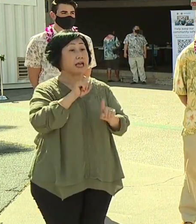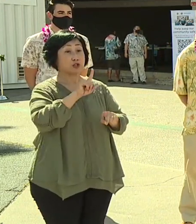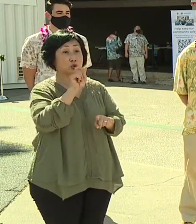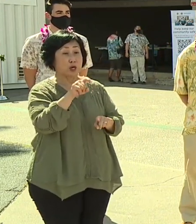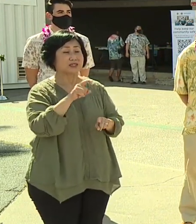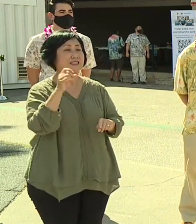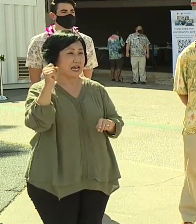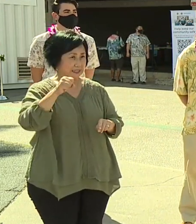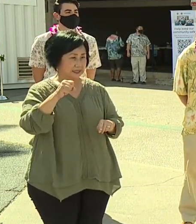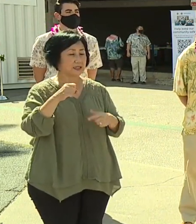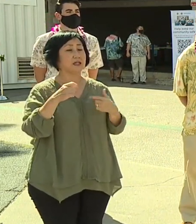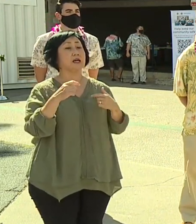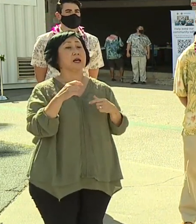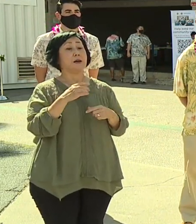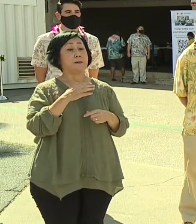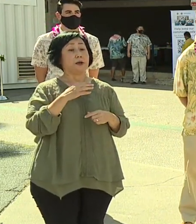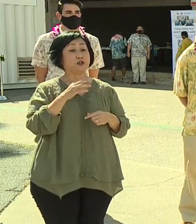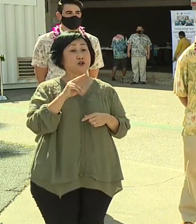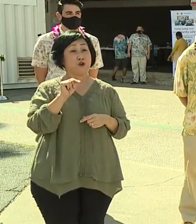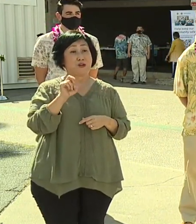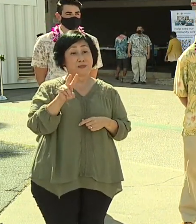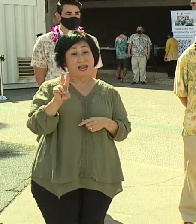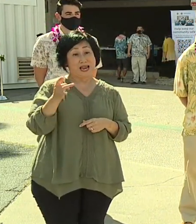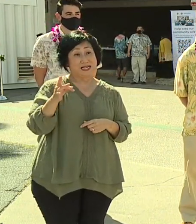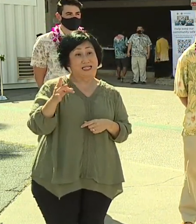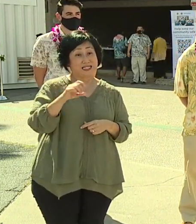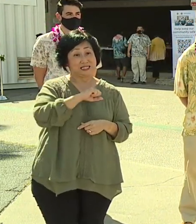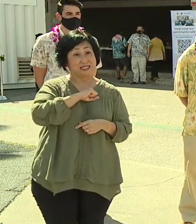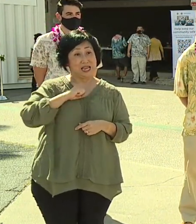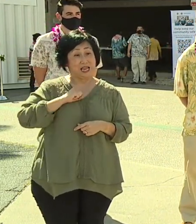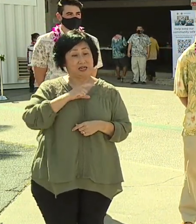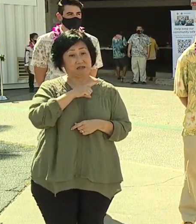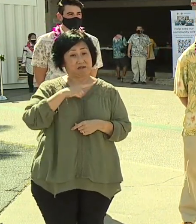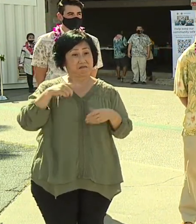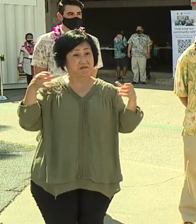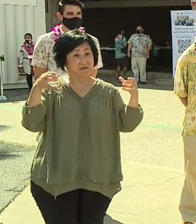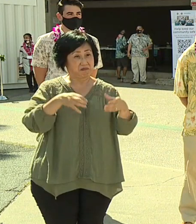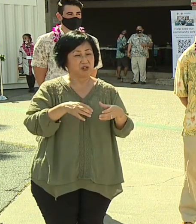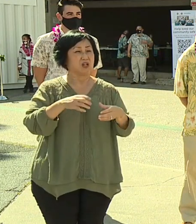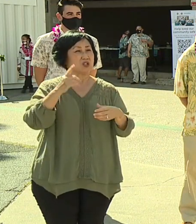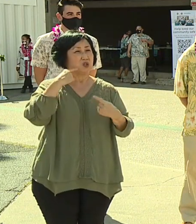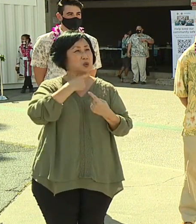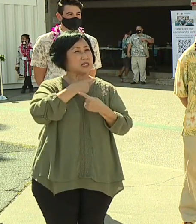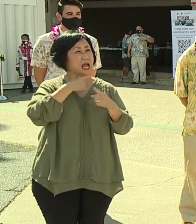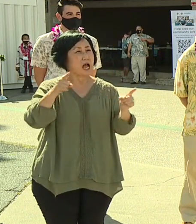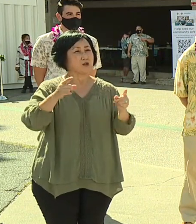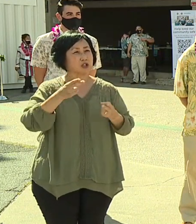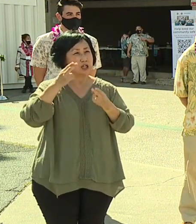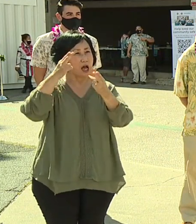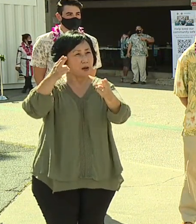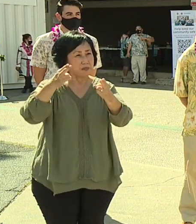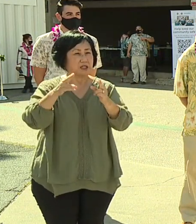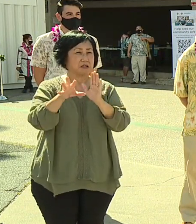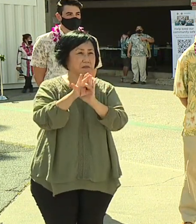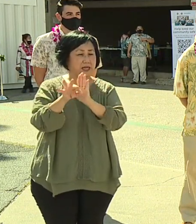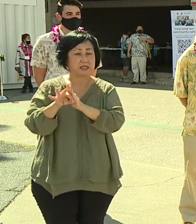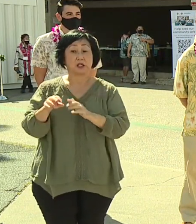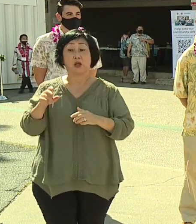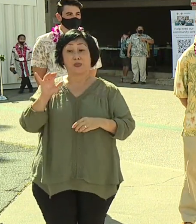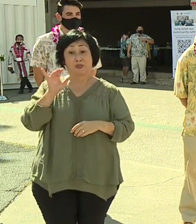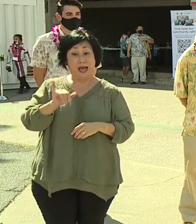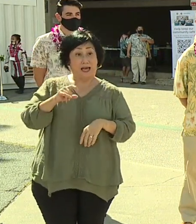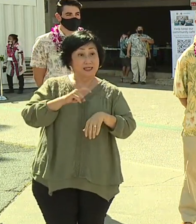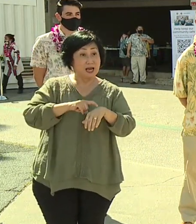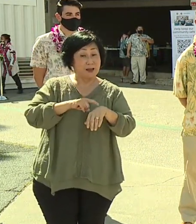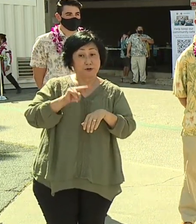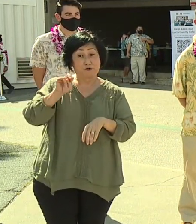coming back, I think, on November 18th to confirm the governor's judicial nominees and maybe other nominees. And it would be great